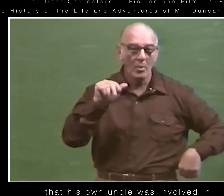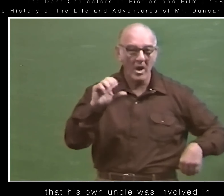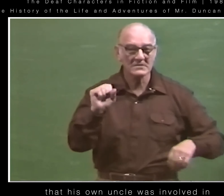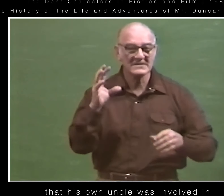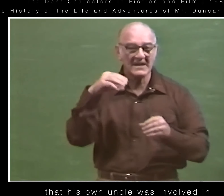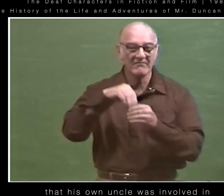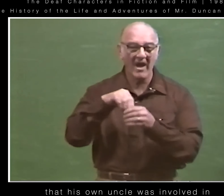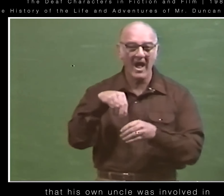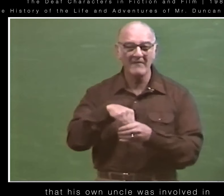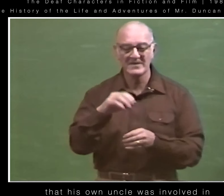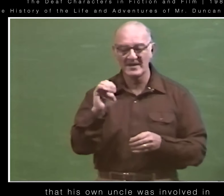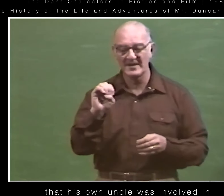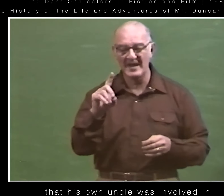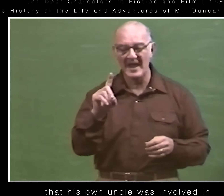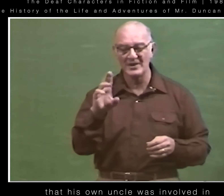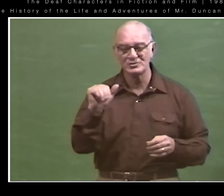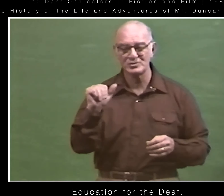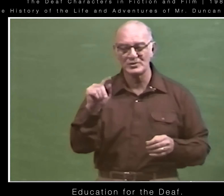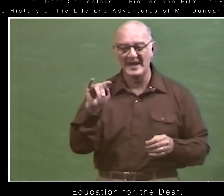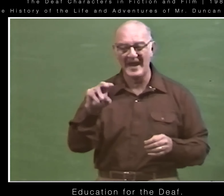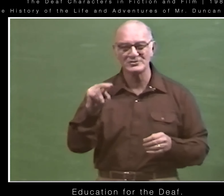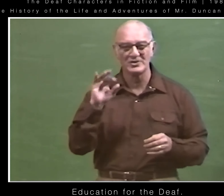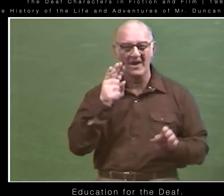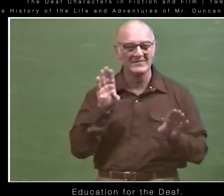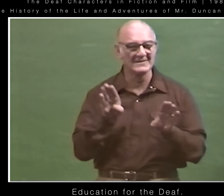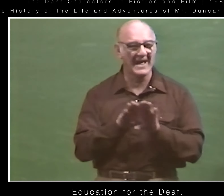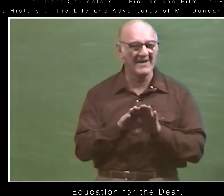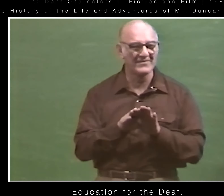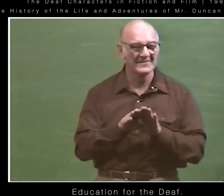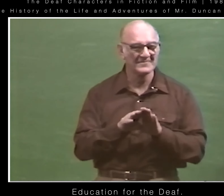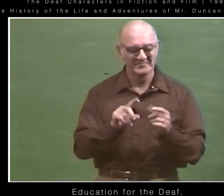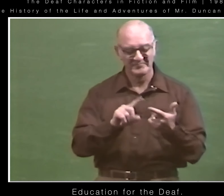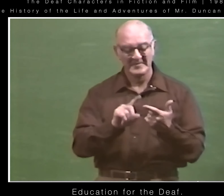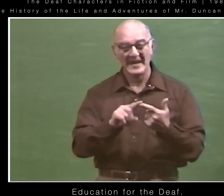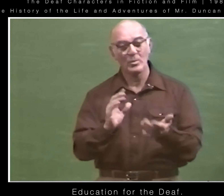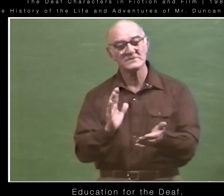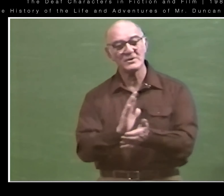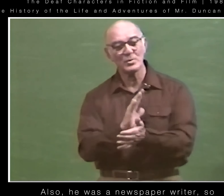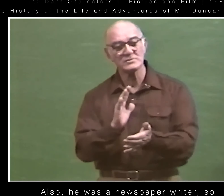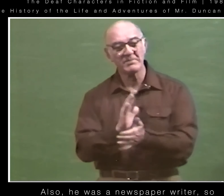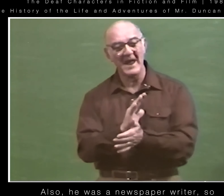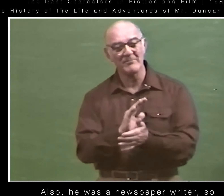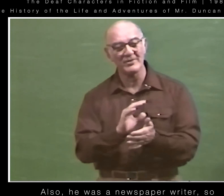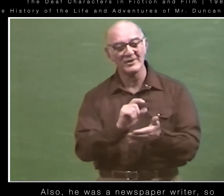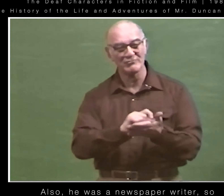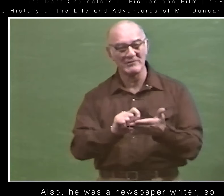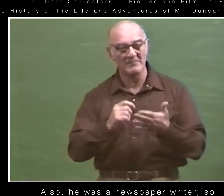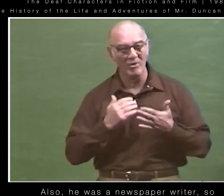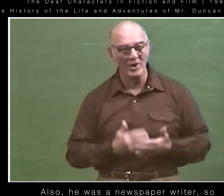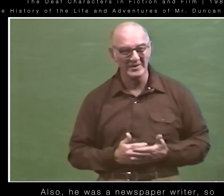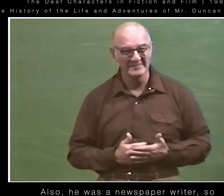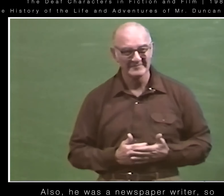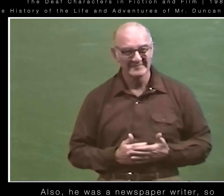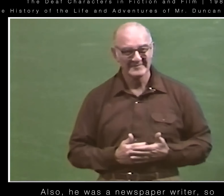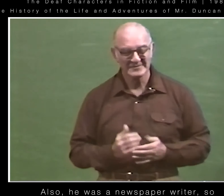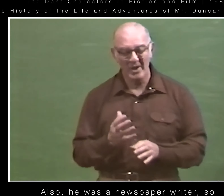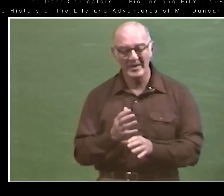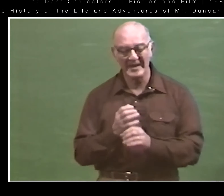was involved in education of the deaf. He was a newspaper reporter, so he